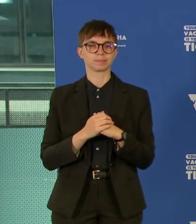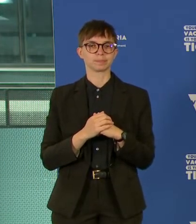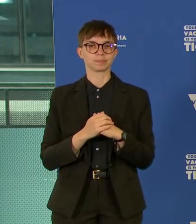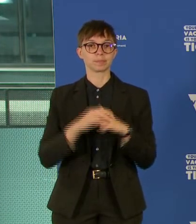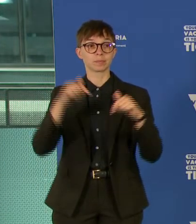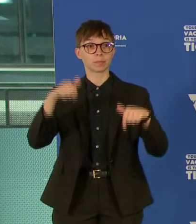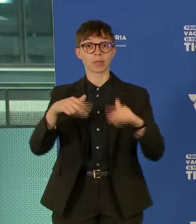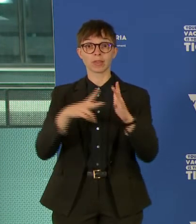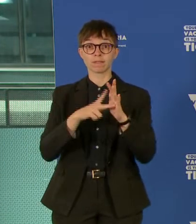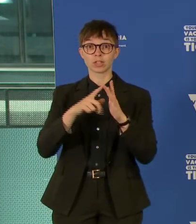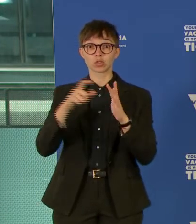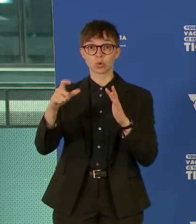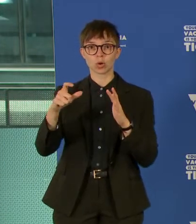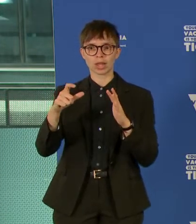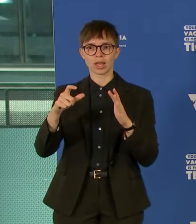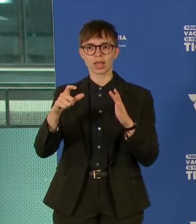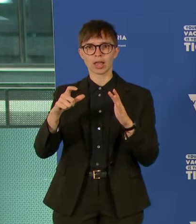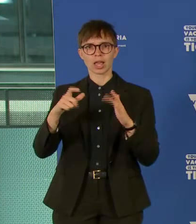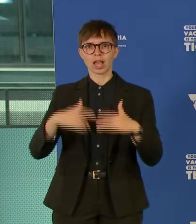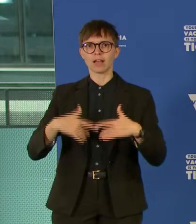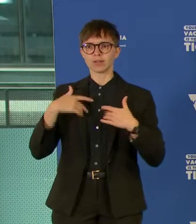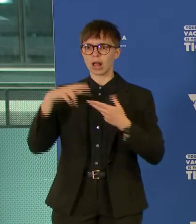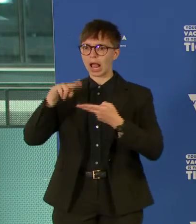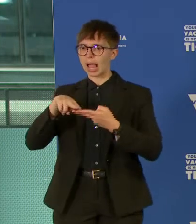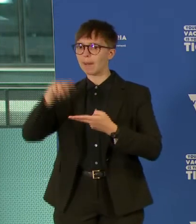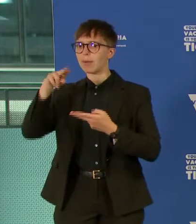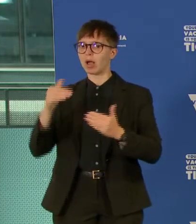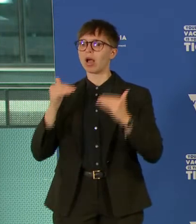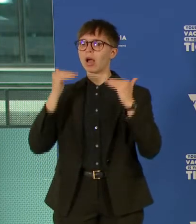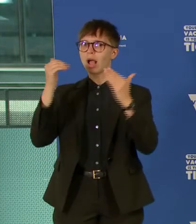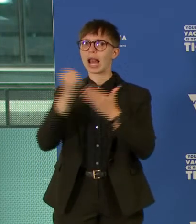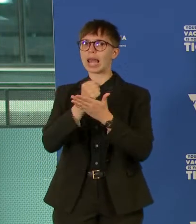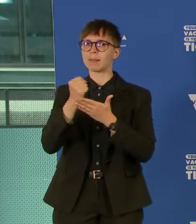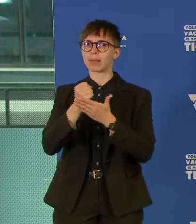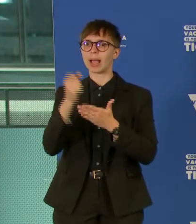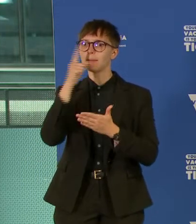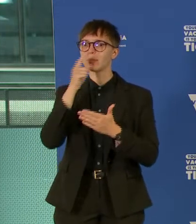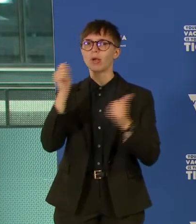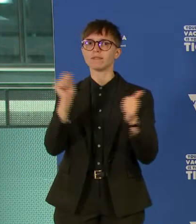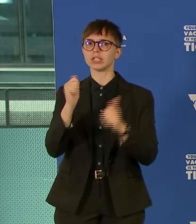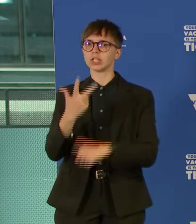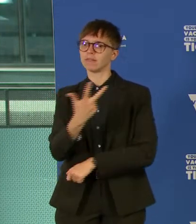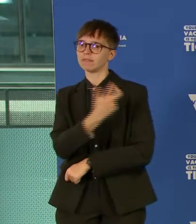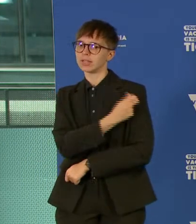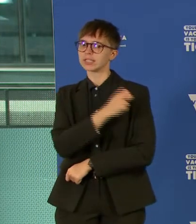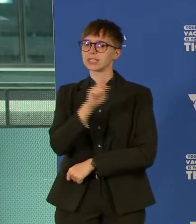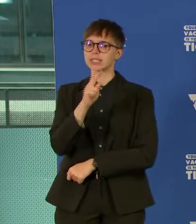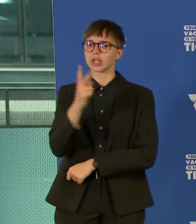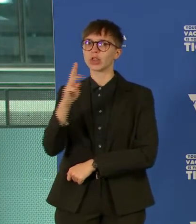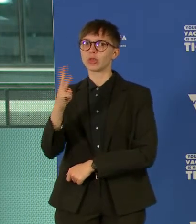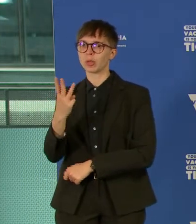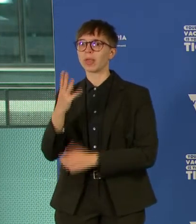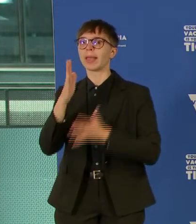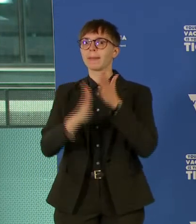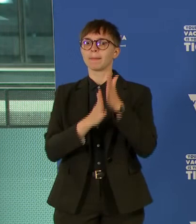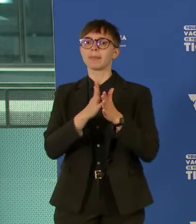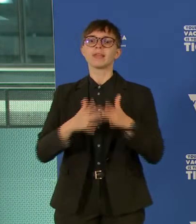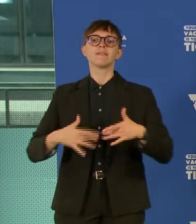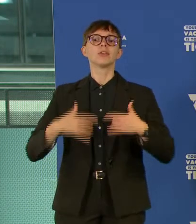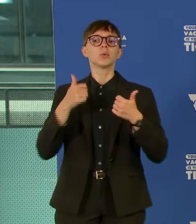Here in Victoria, with these vaccination levels, we've got enough inbuilt protection as a community